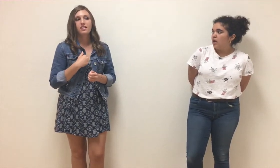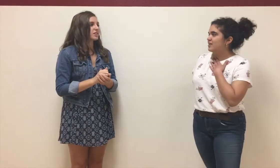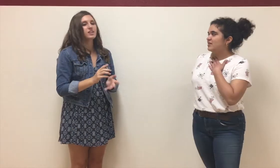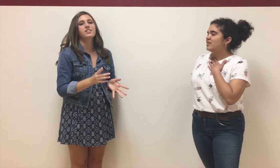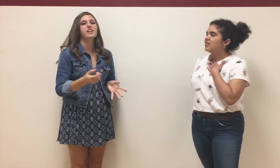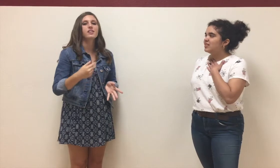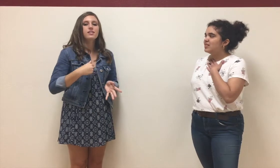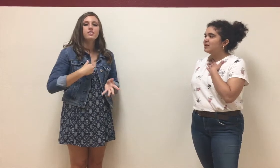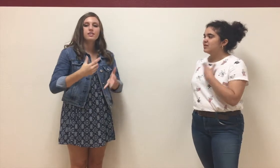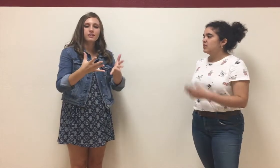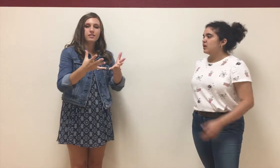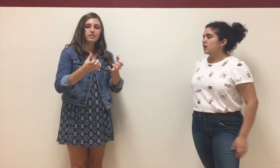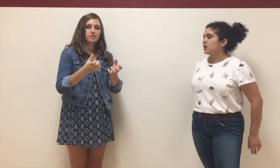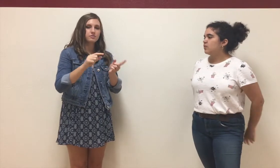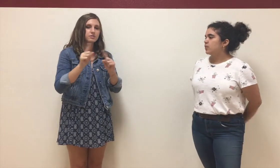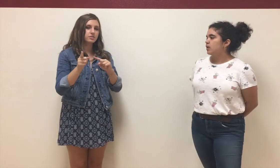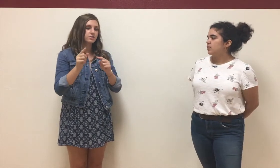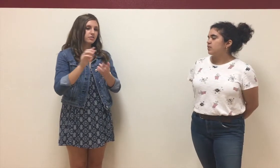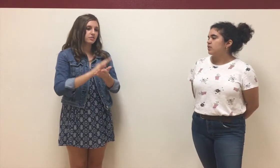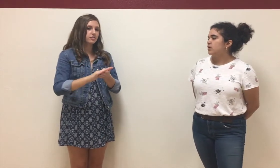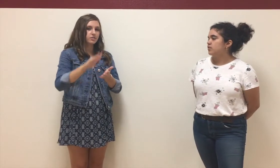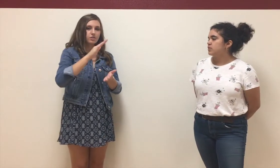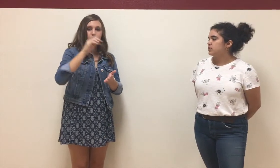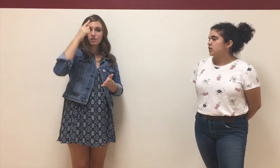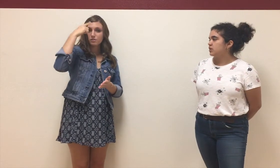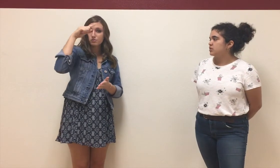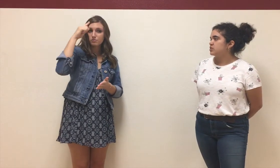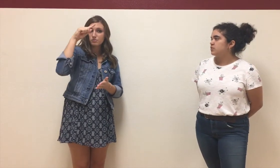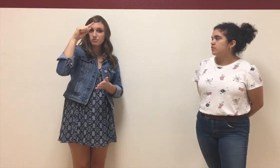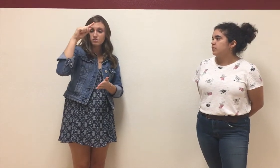Sorry. But I want to go over to college for